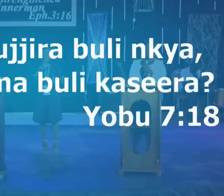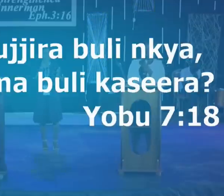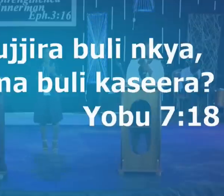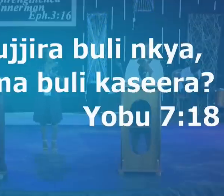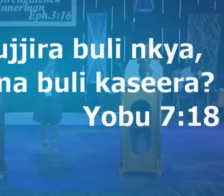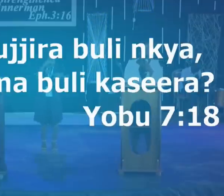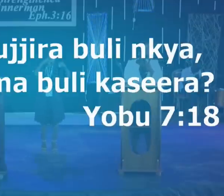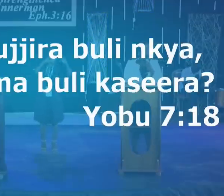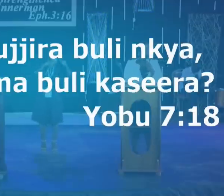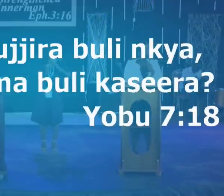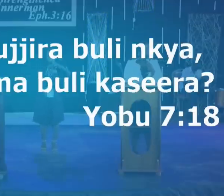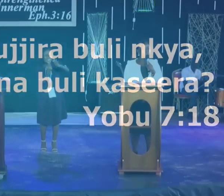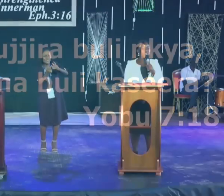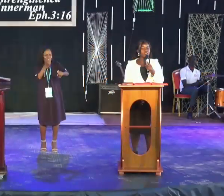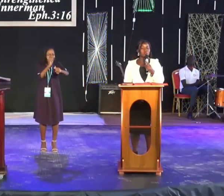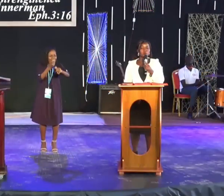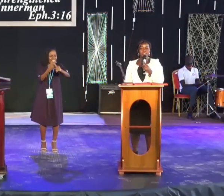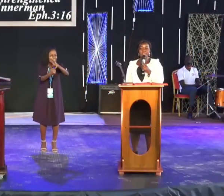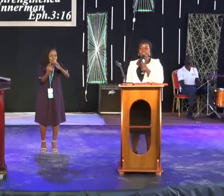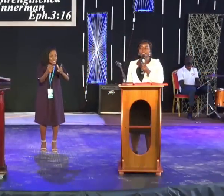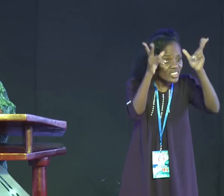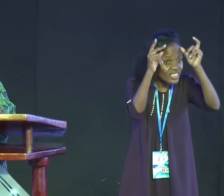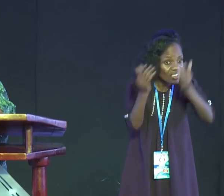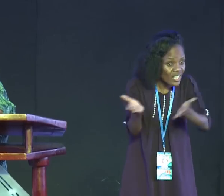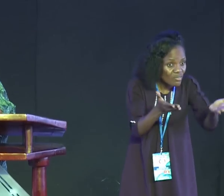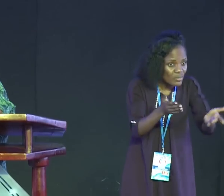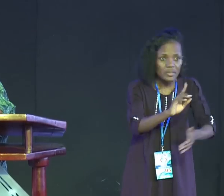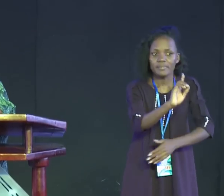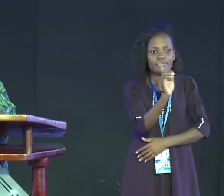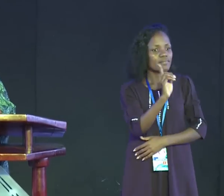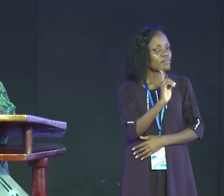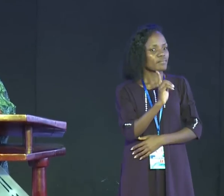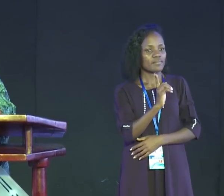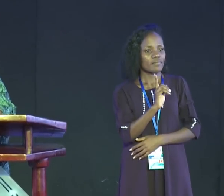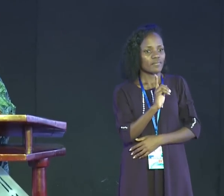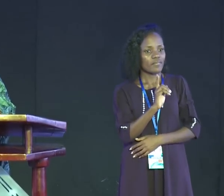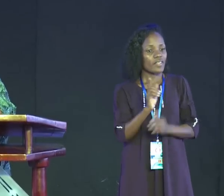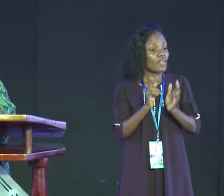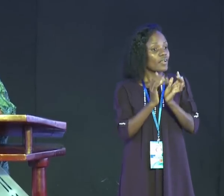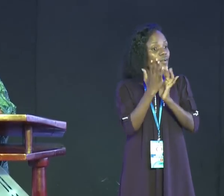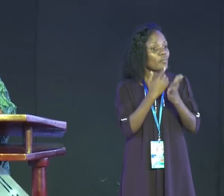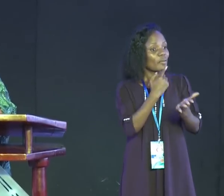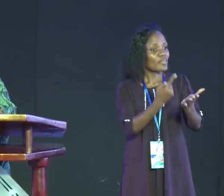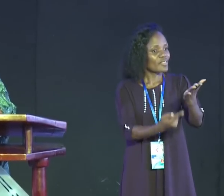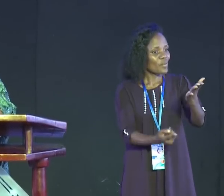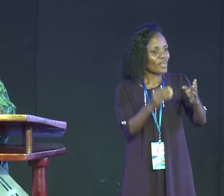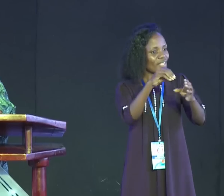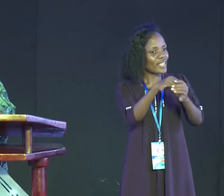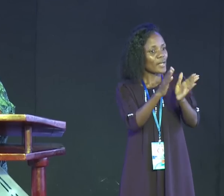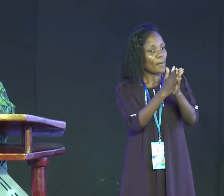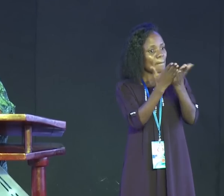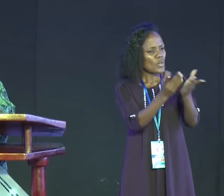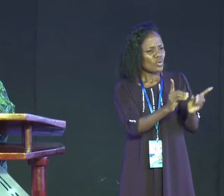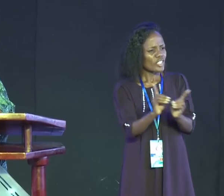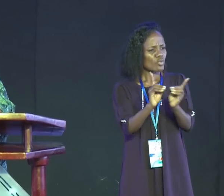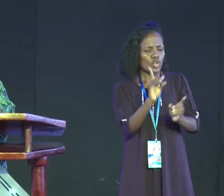yalireeta. It's not that every test of wilderness comes from the enemy. Bible egamba mu kitabo kya Deuteronomy nti